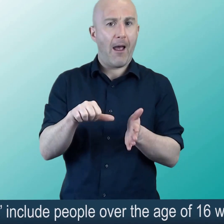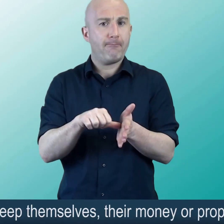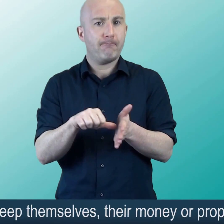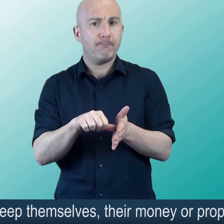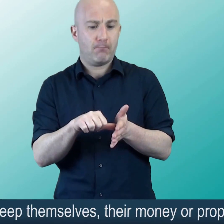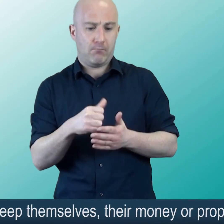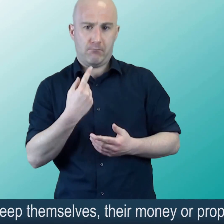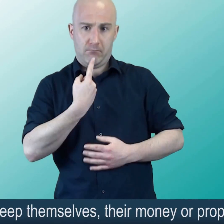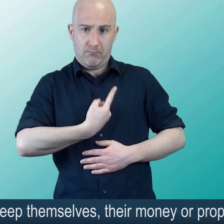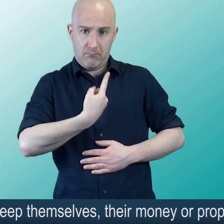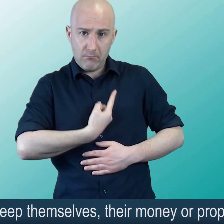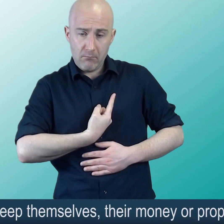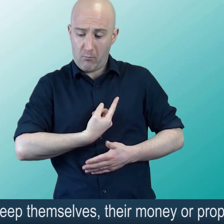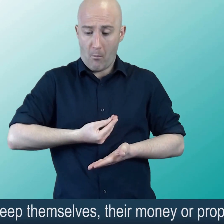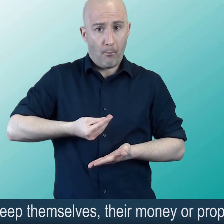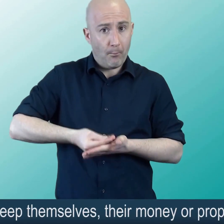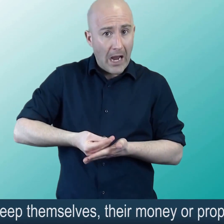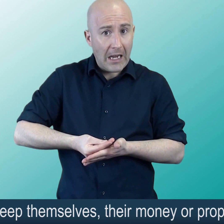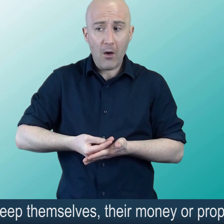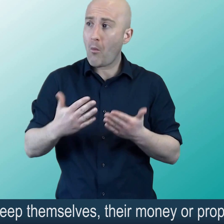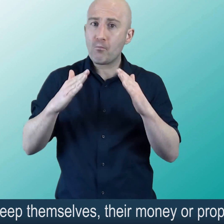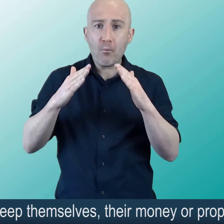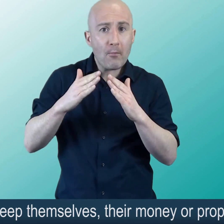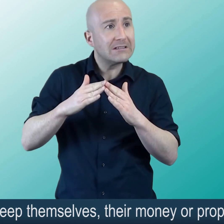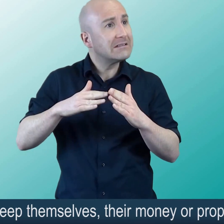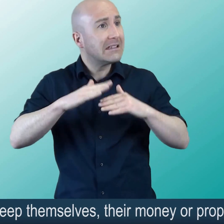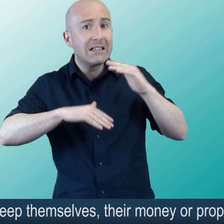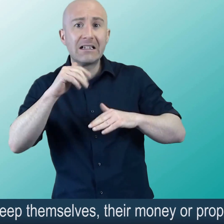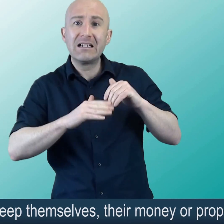find it difficult to keep themselves, their money or property safe,